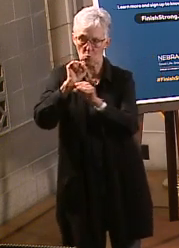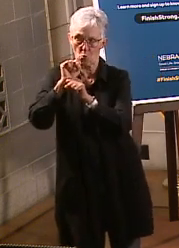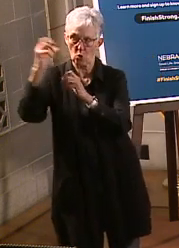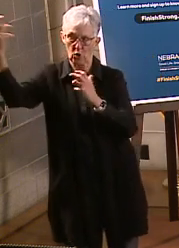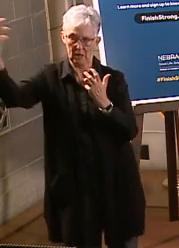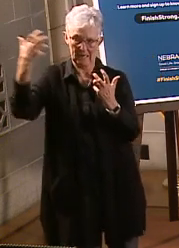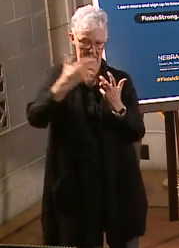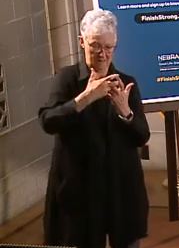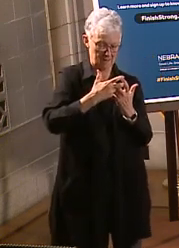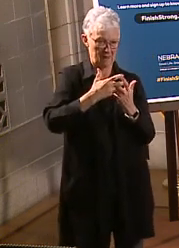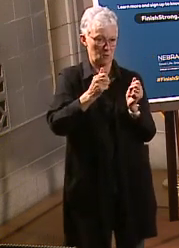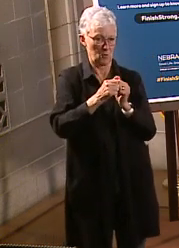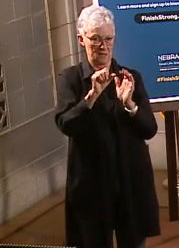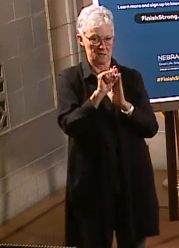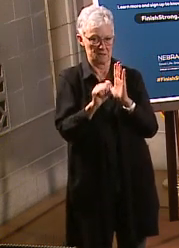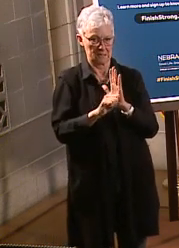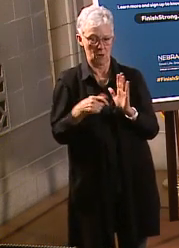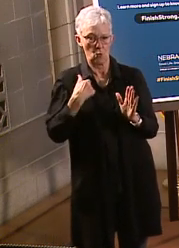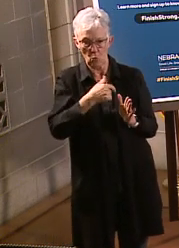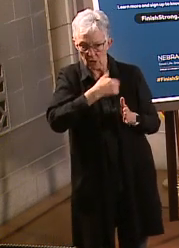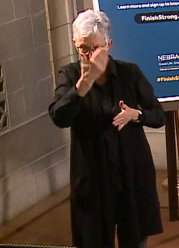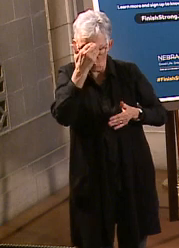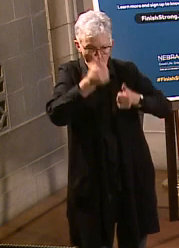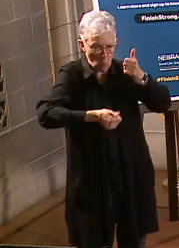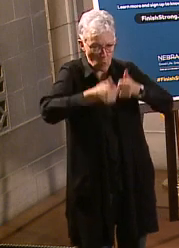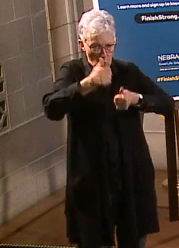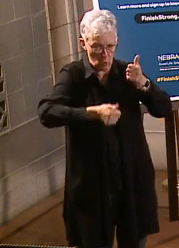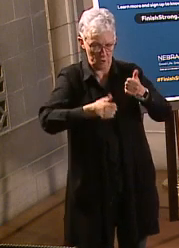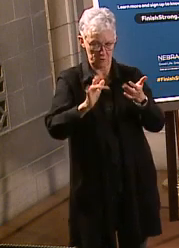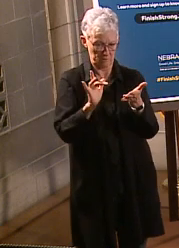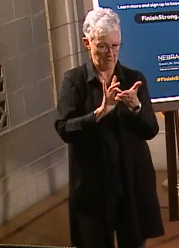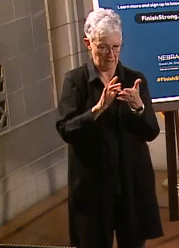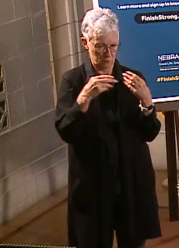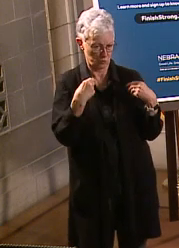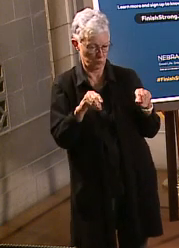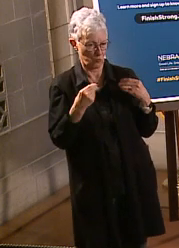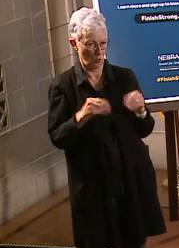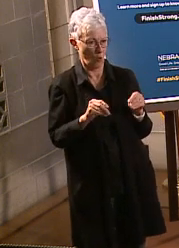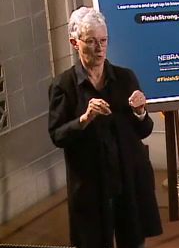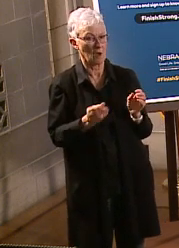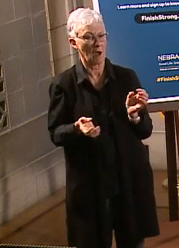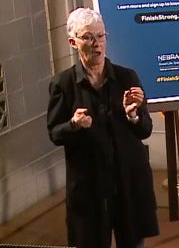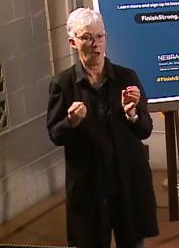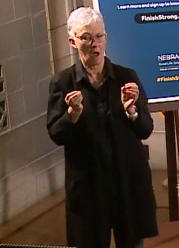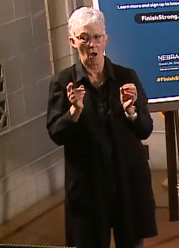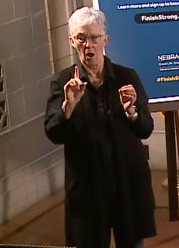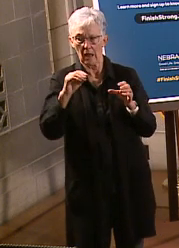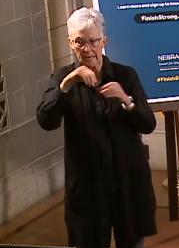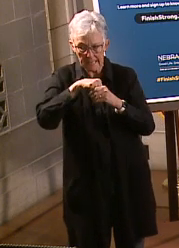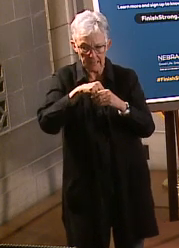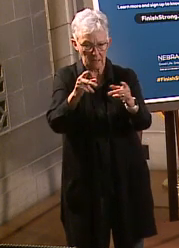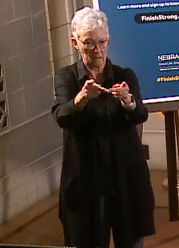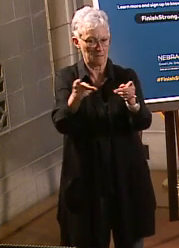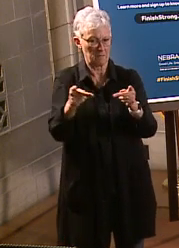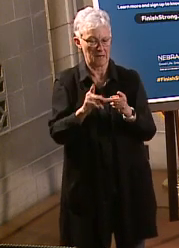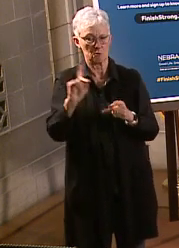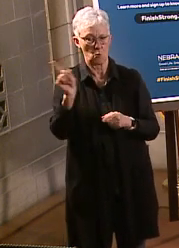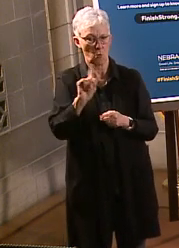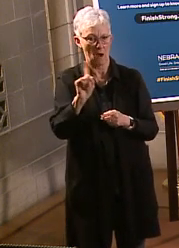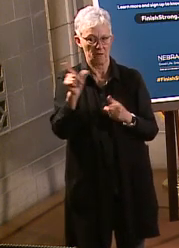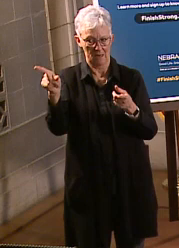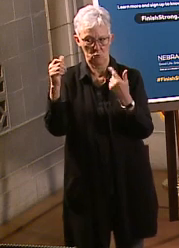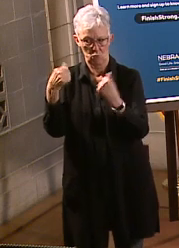which pharmacies are actually going to be more in line with the types of pharmacies or the populations they want to serve through this. So